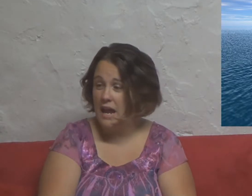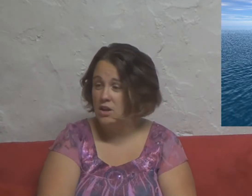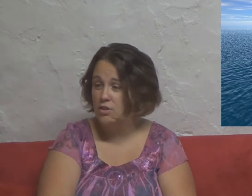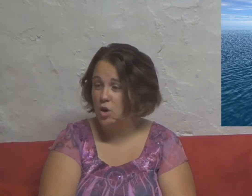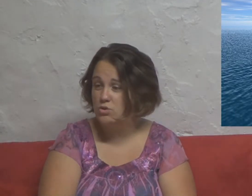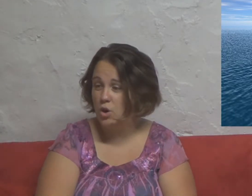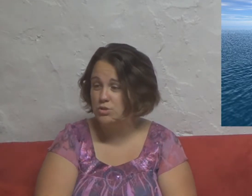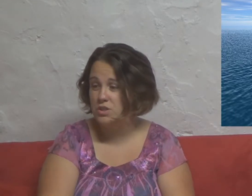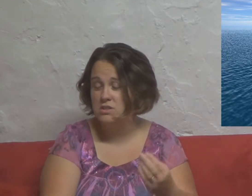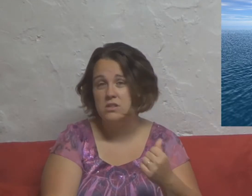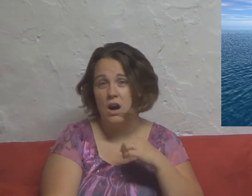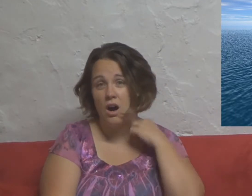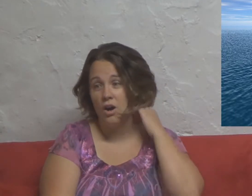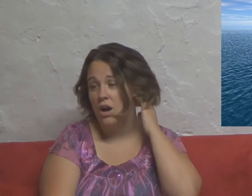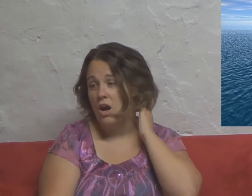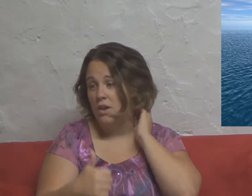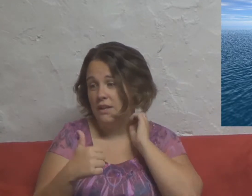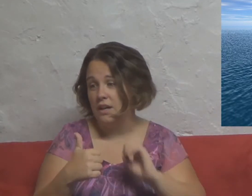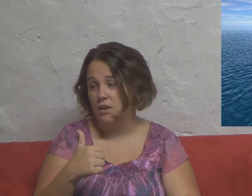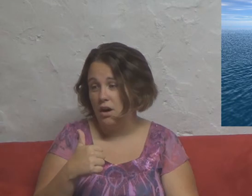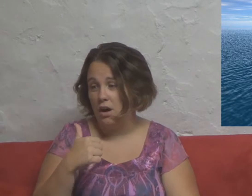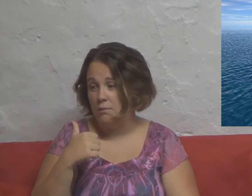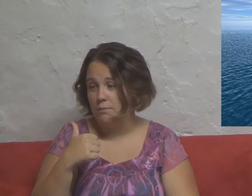and those oceans are the